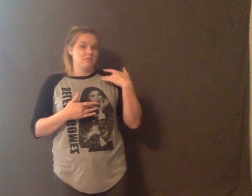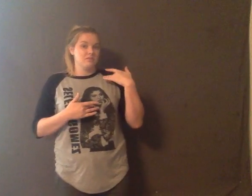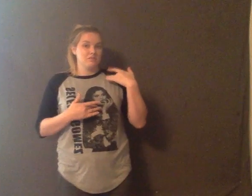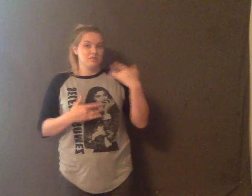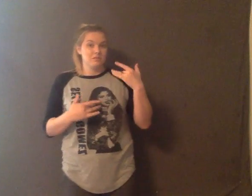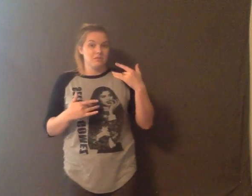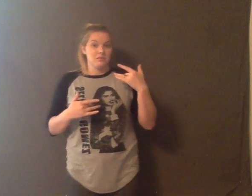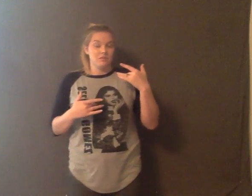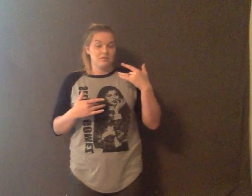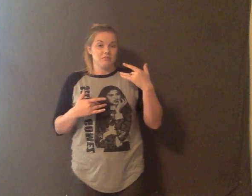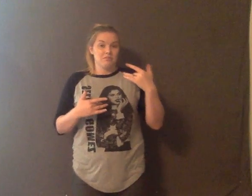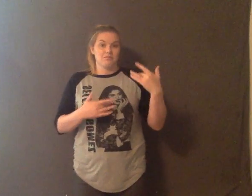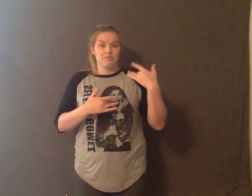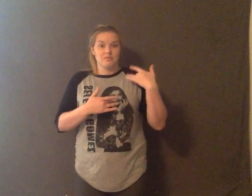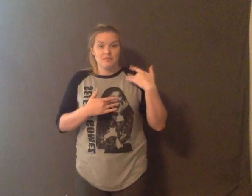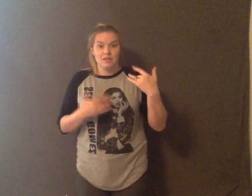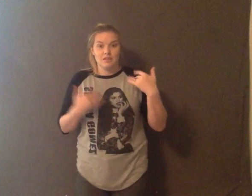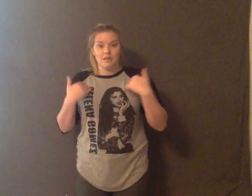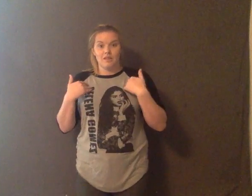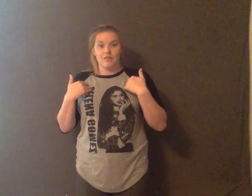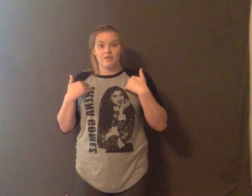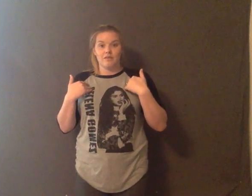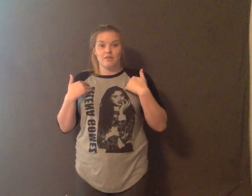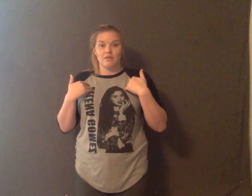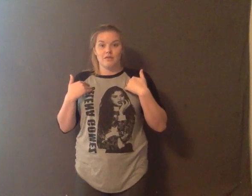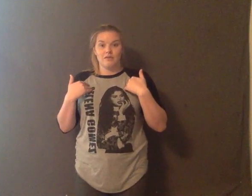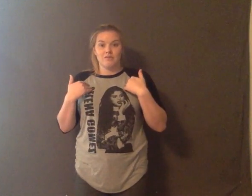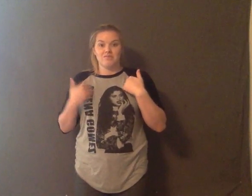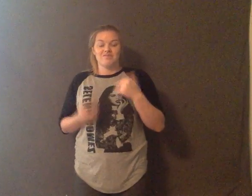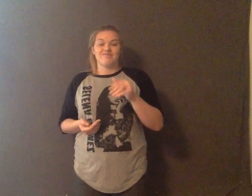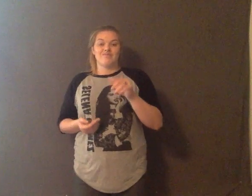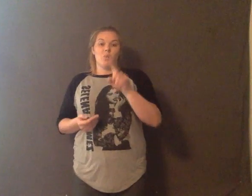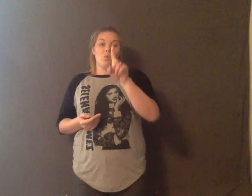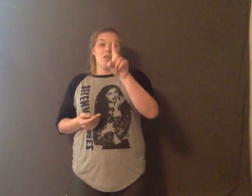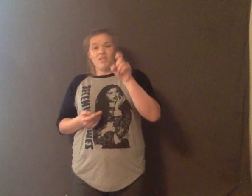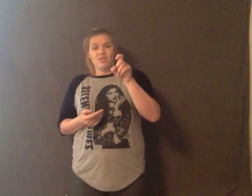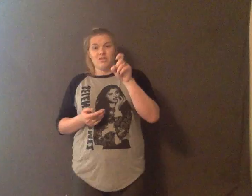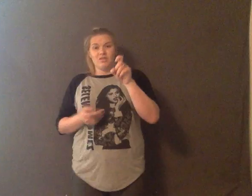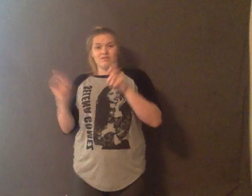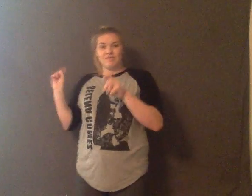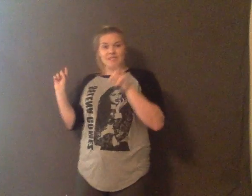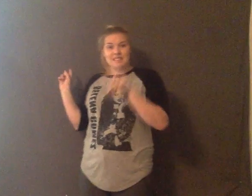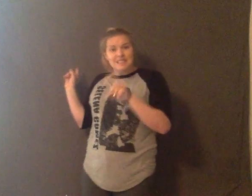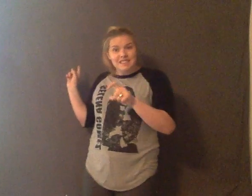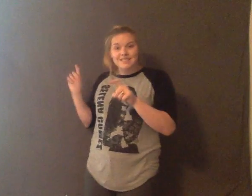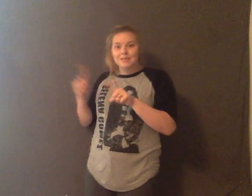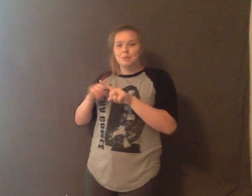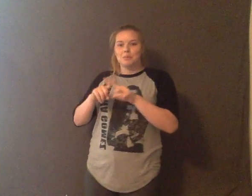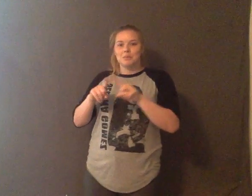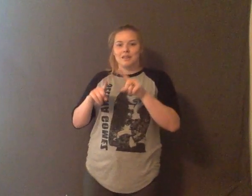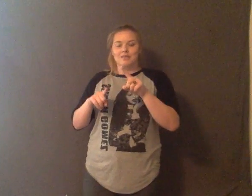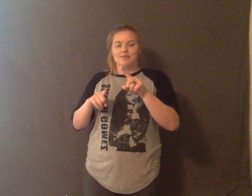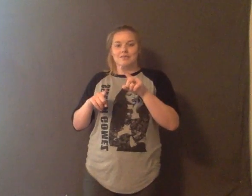need. Most Americans get less than half the amount of fiber they need. But the conversation tends to always be about protein. So in my mind, it's just